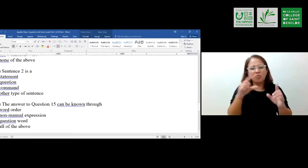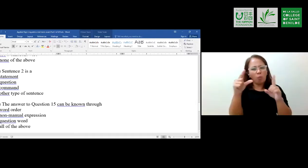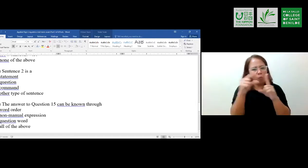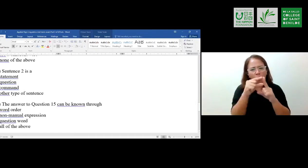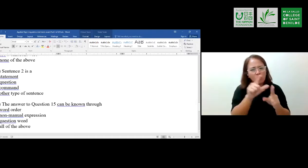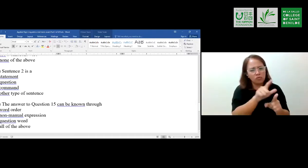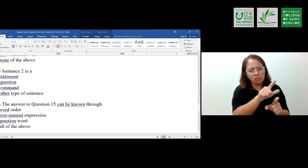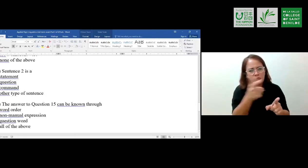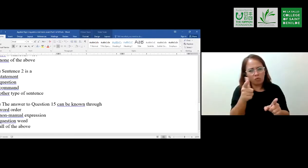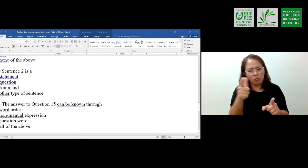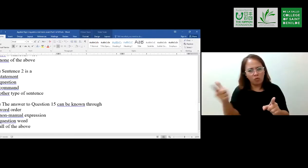makes a difference here.